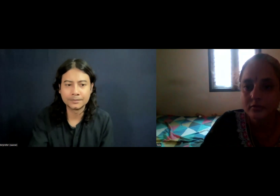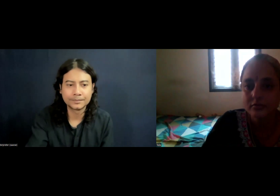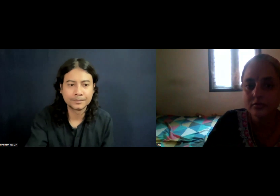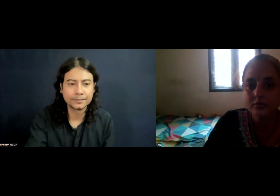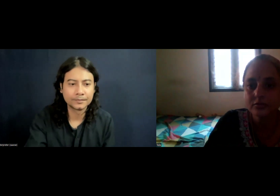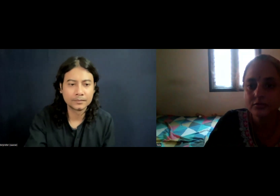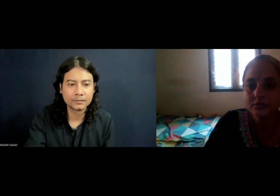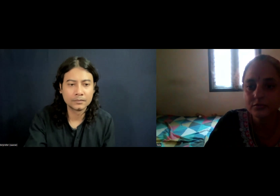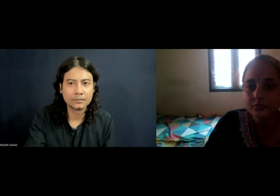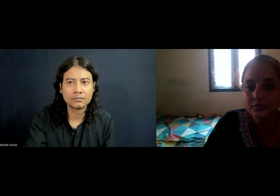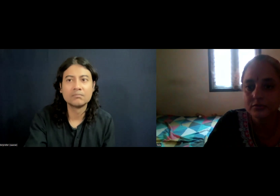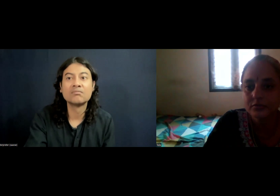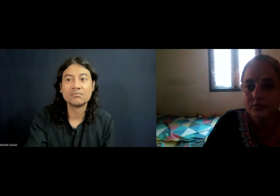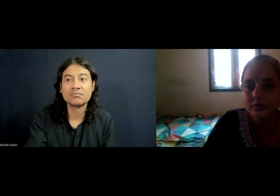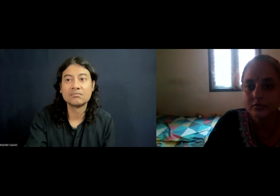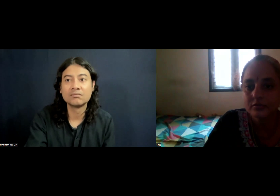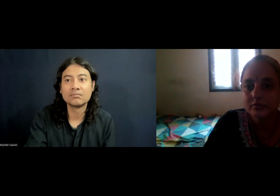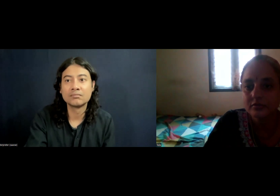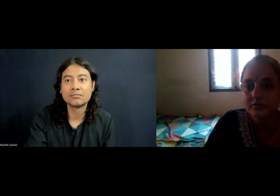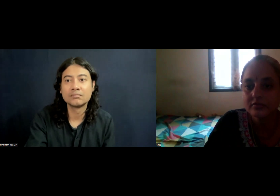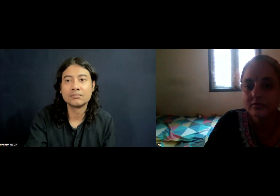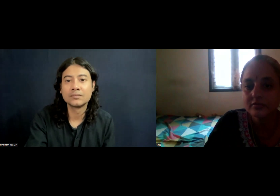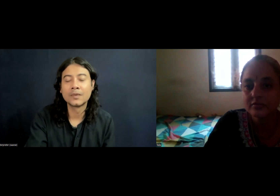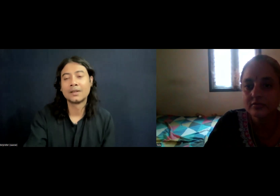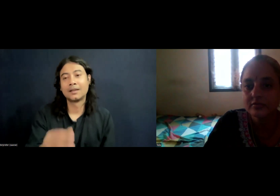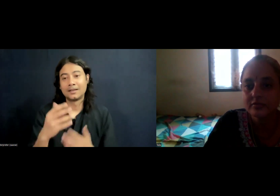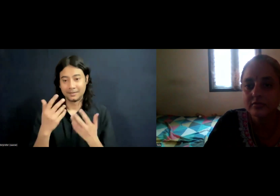Mataji? Maybe some wrong association.